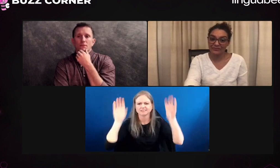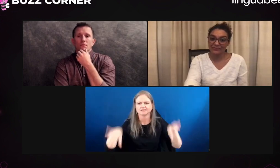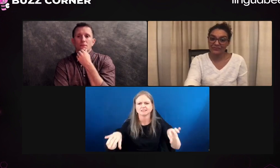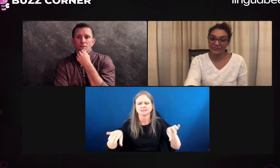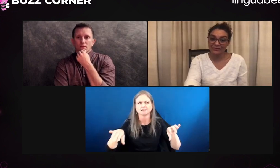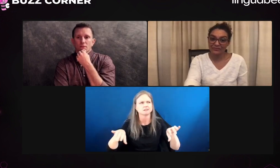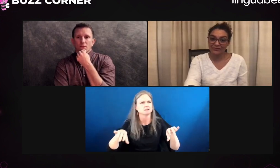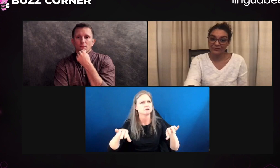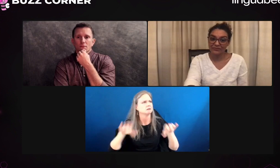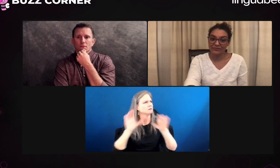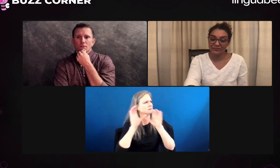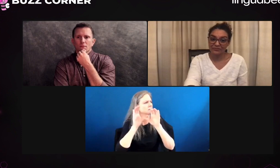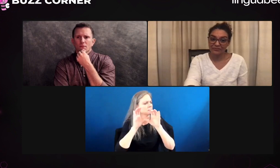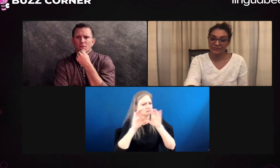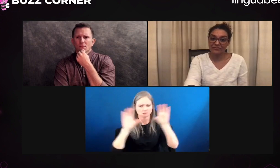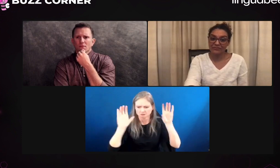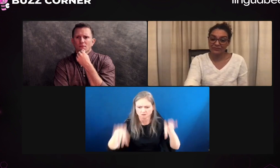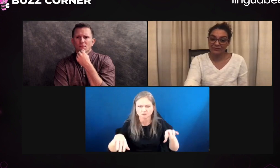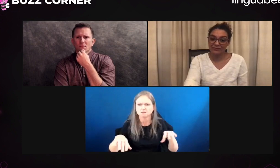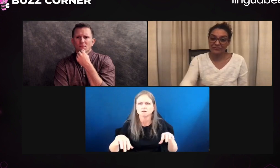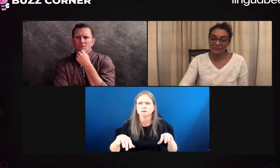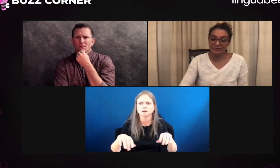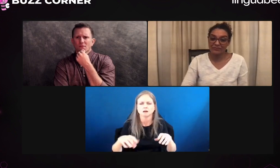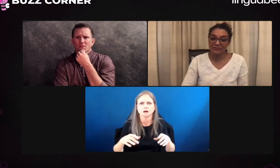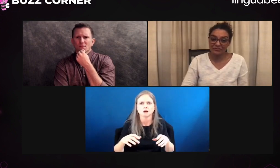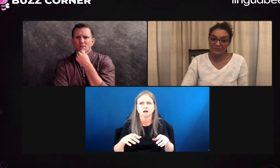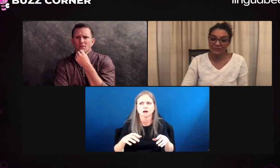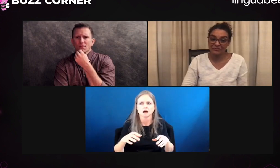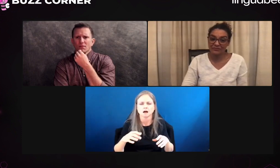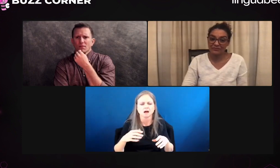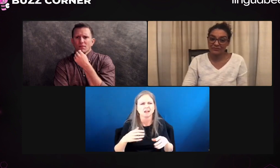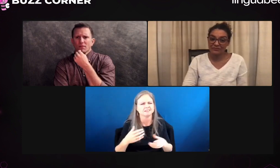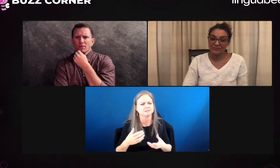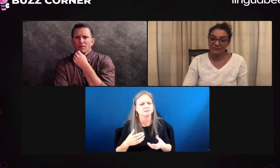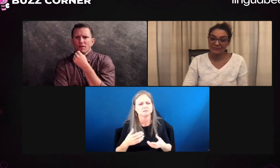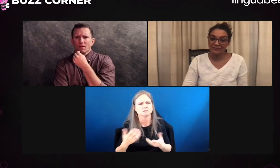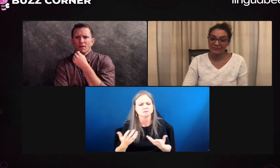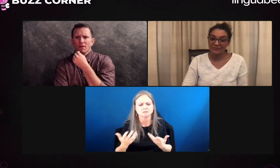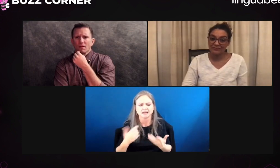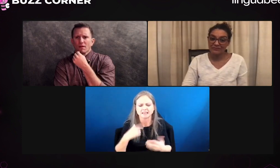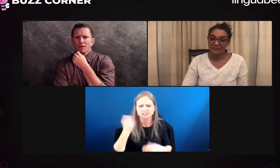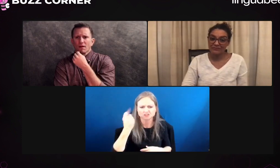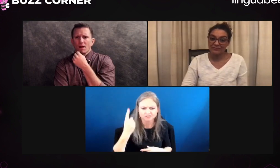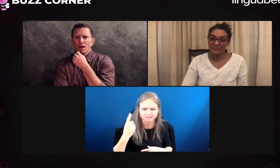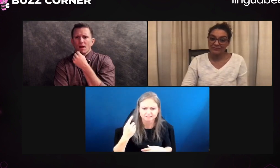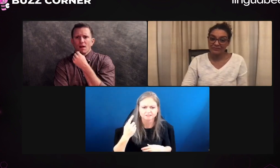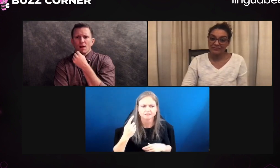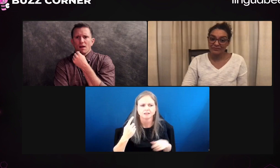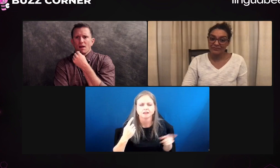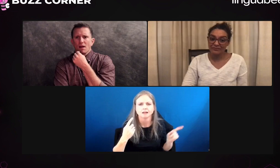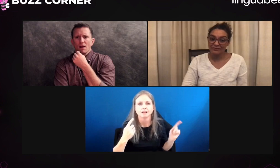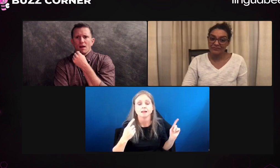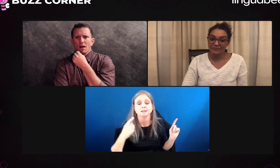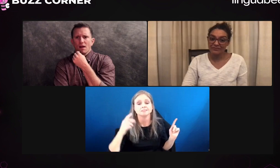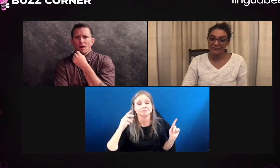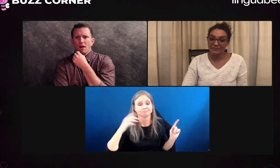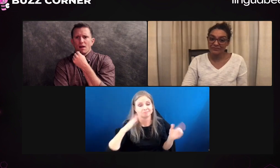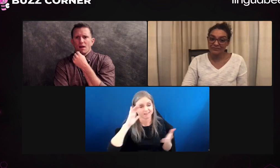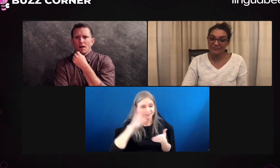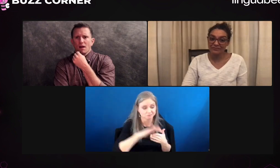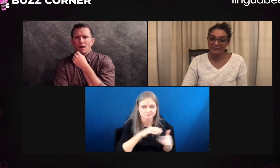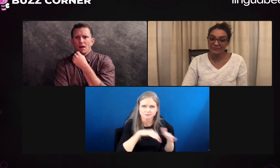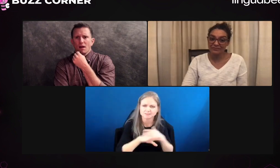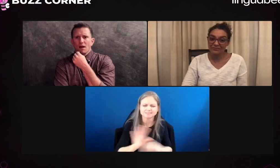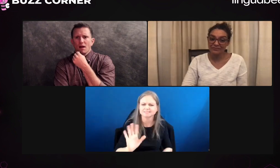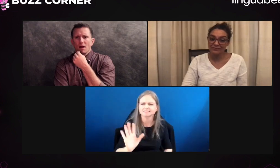This interpreter kept signing this with the C hand shape, and I didn't understand what they